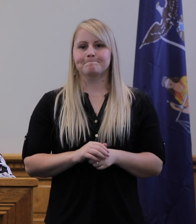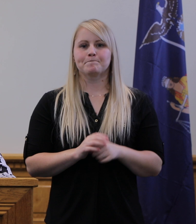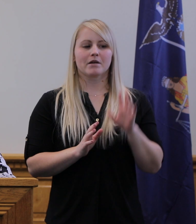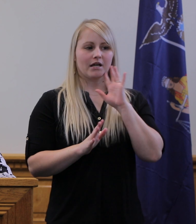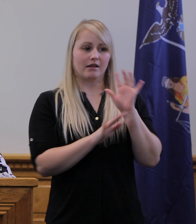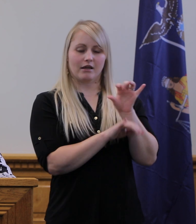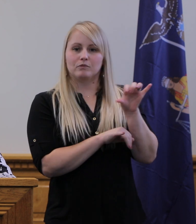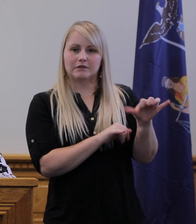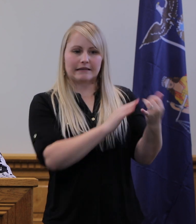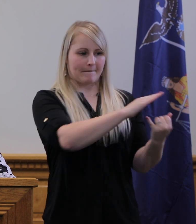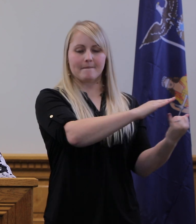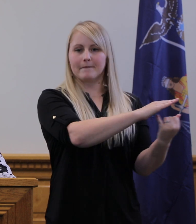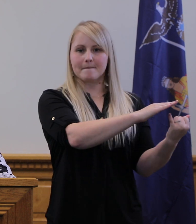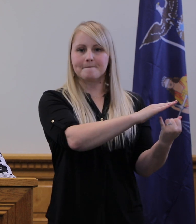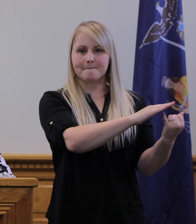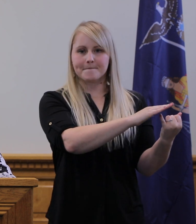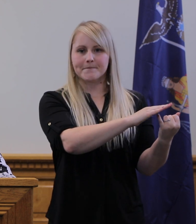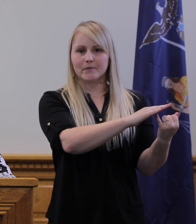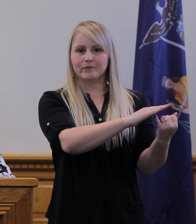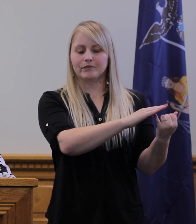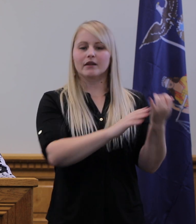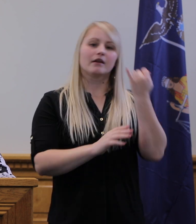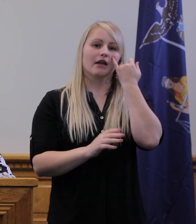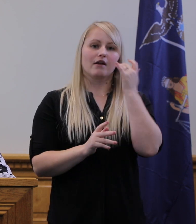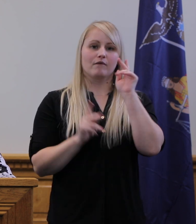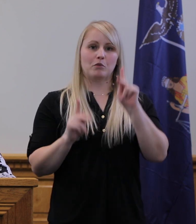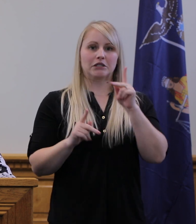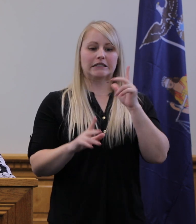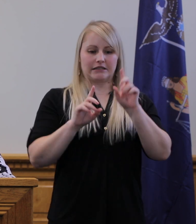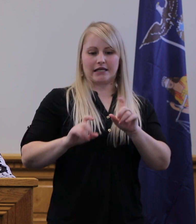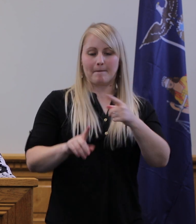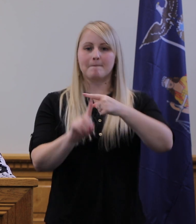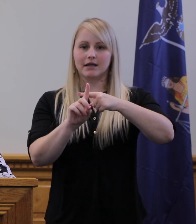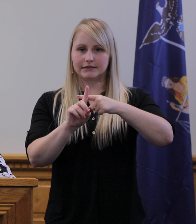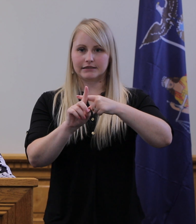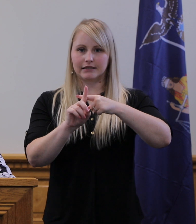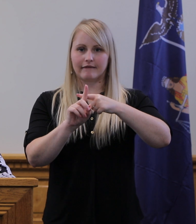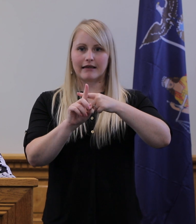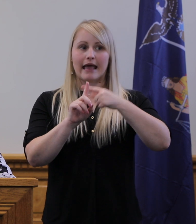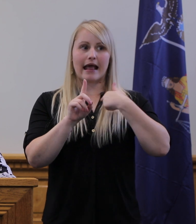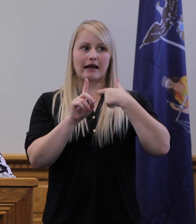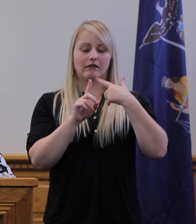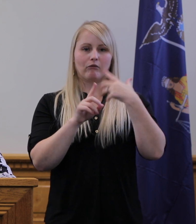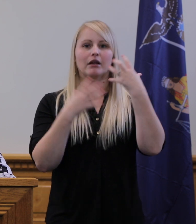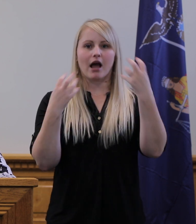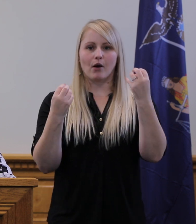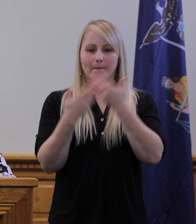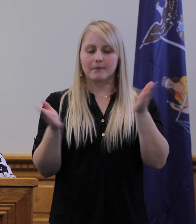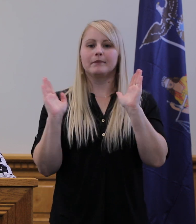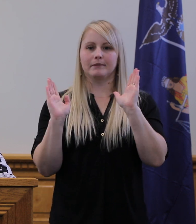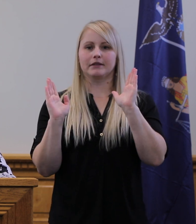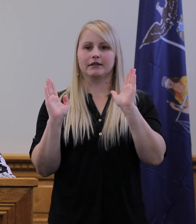isolated. In the event that a person who is tested positive for COVID-19 had public exposure when they were